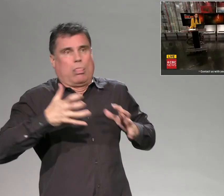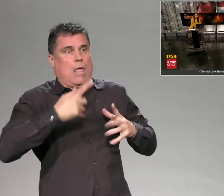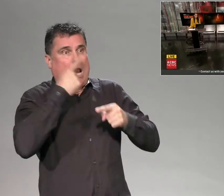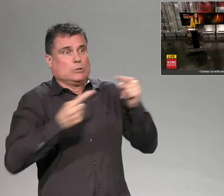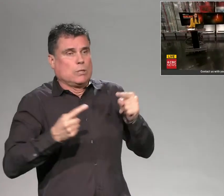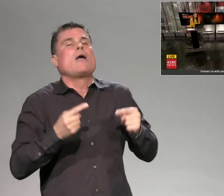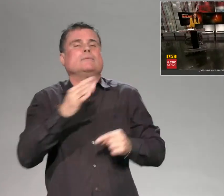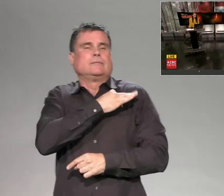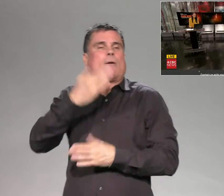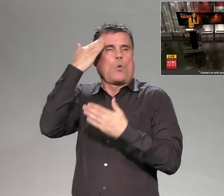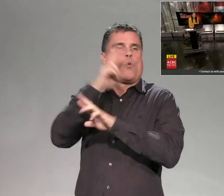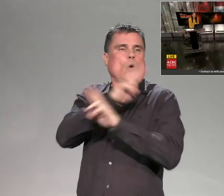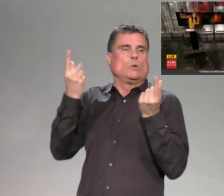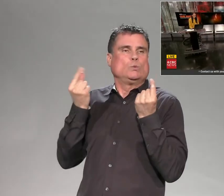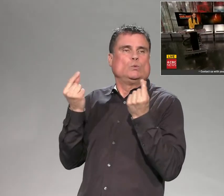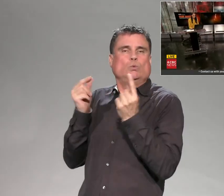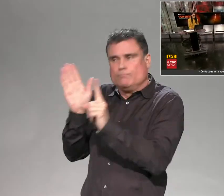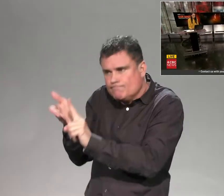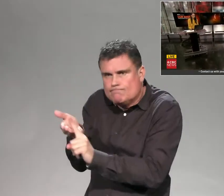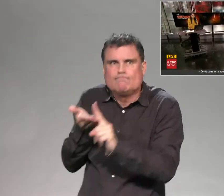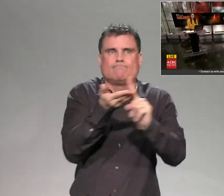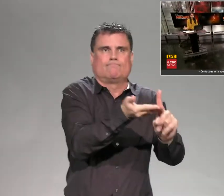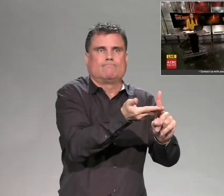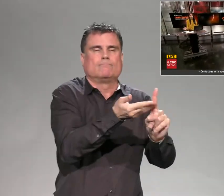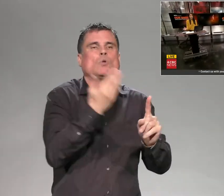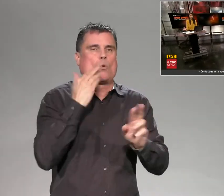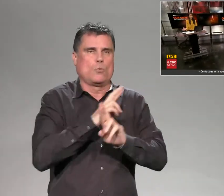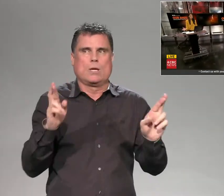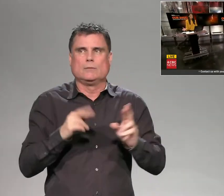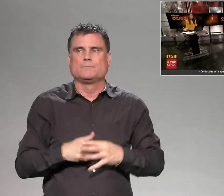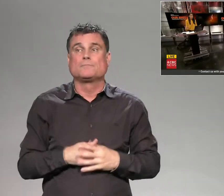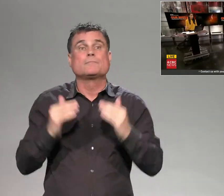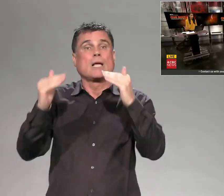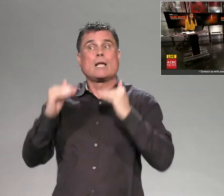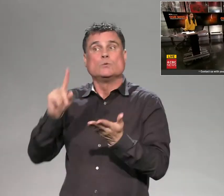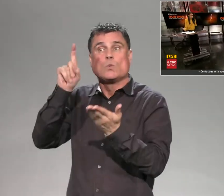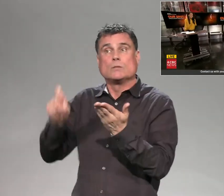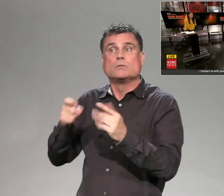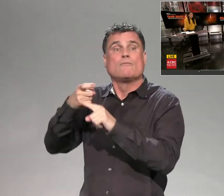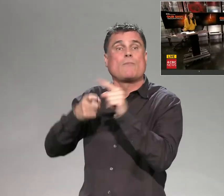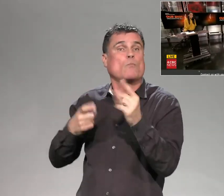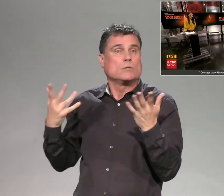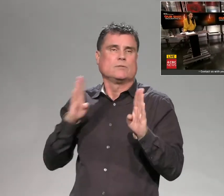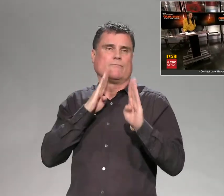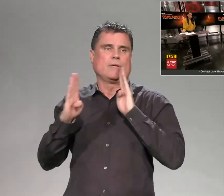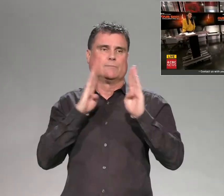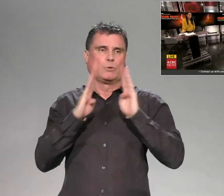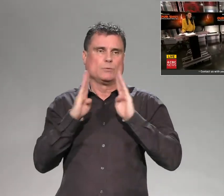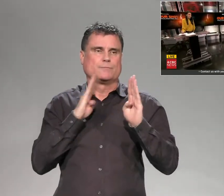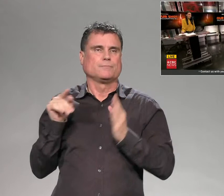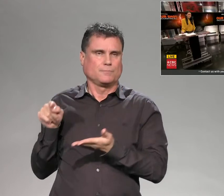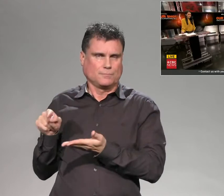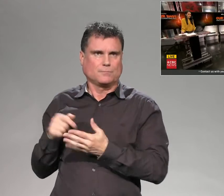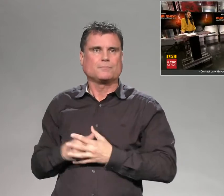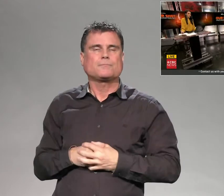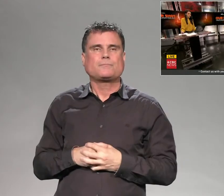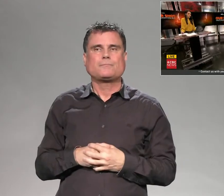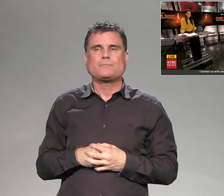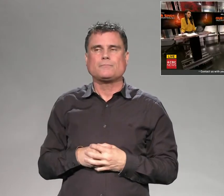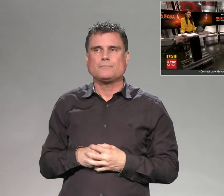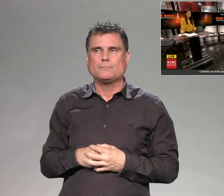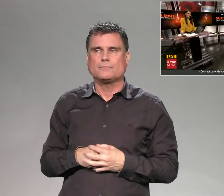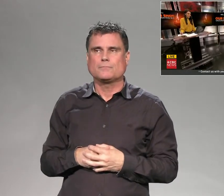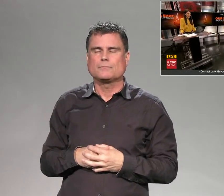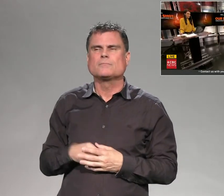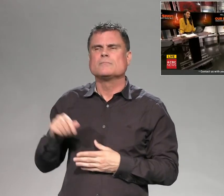we have a question from Facebook. Irene asks, and I think this is something a lot of us want to know, I know I do. If I'm vaccinated and another friend or